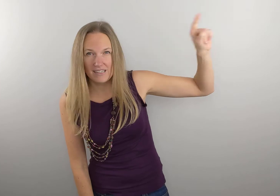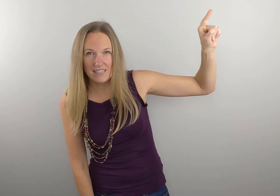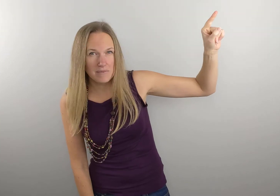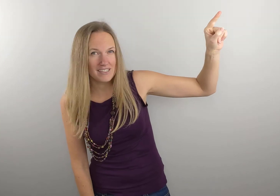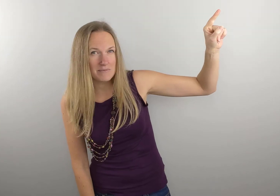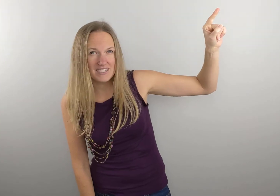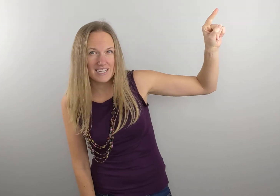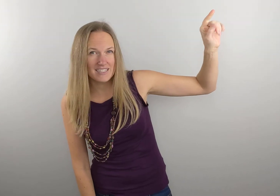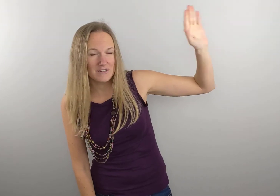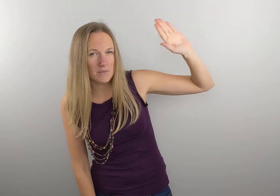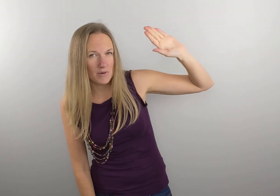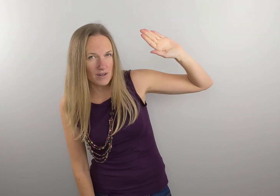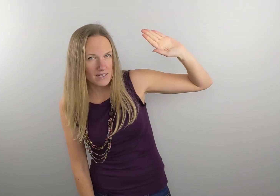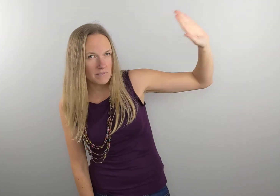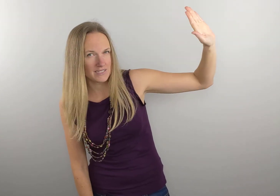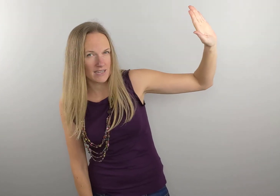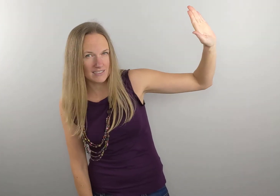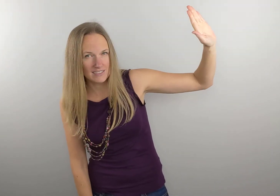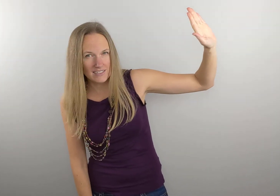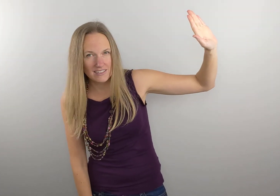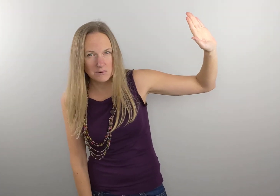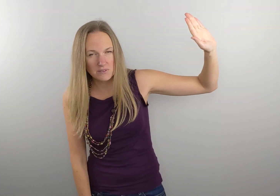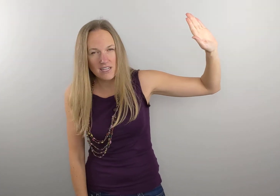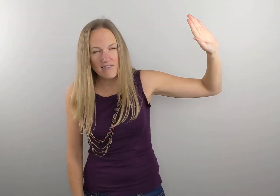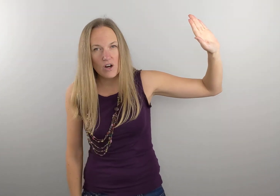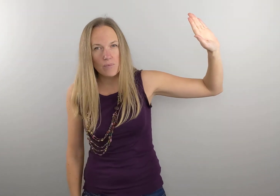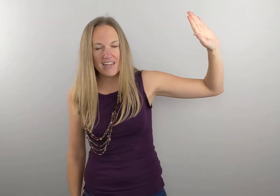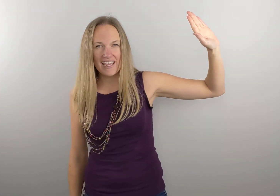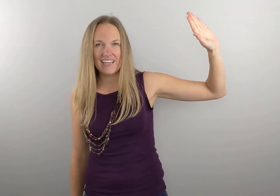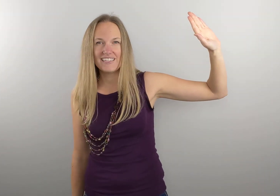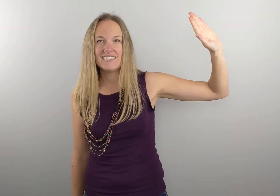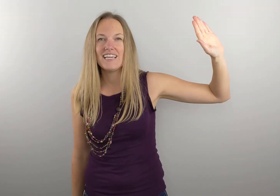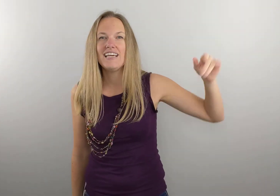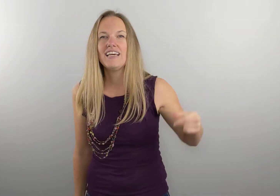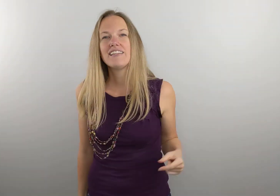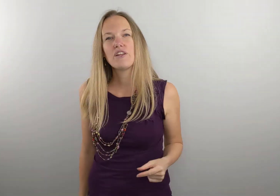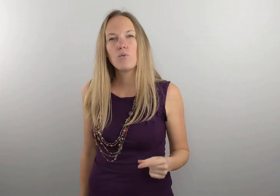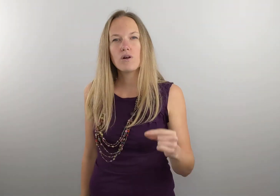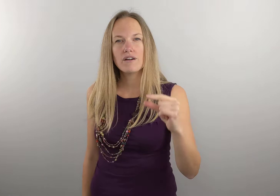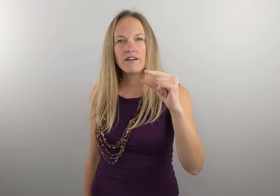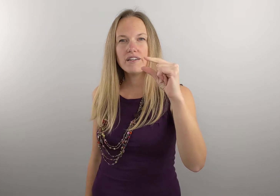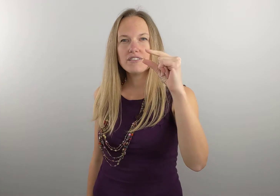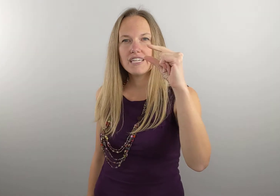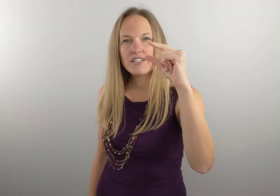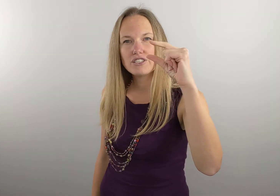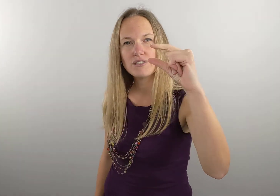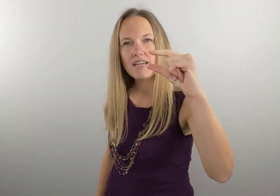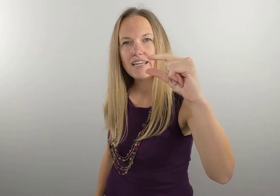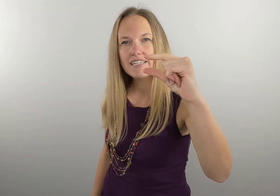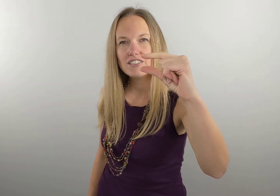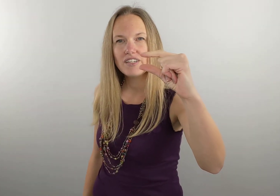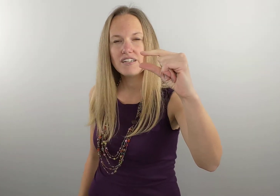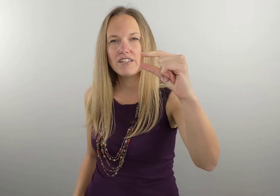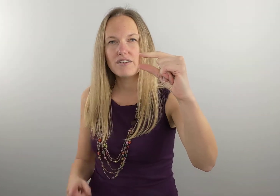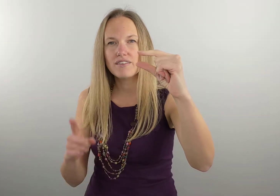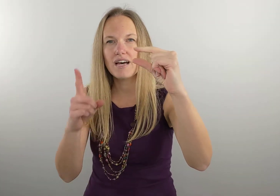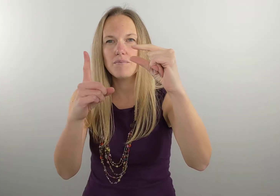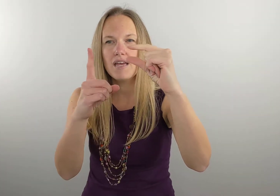going to make the mistake and do the point, but technically you're supposed to have an open hand. And then word, you take your index finger and your thumb